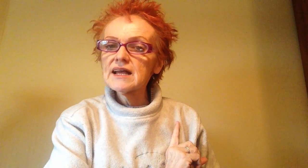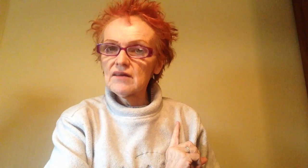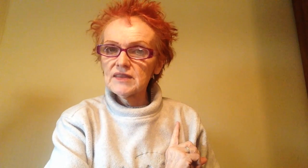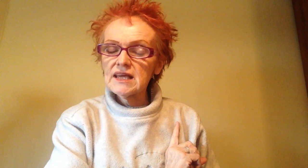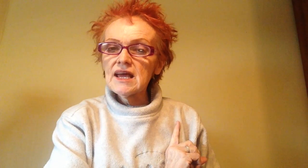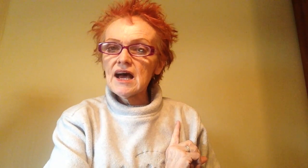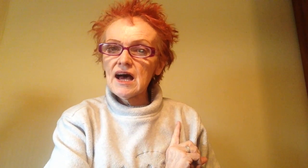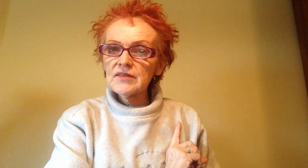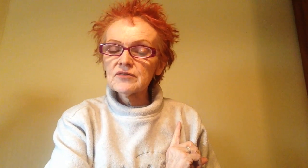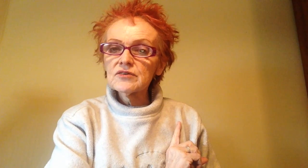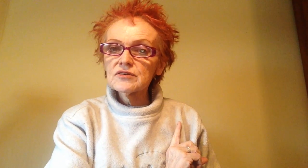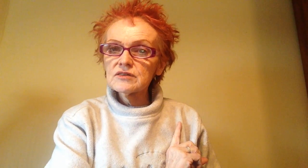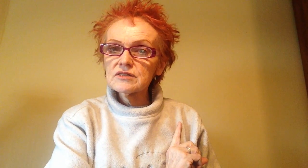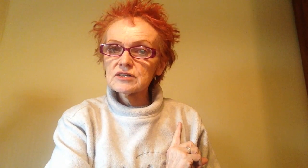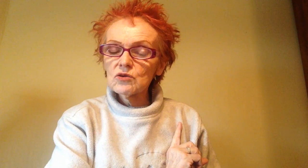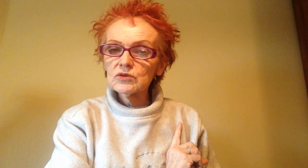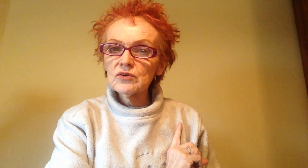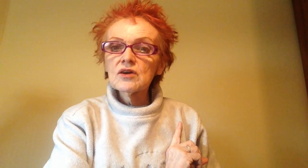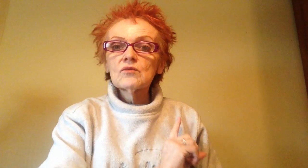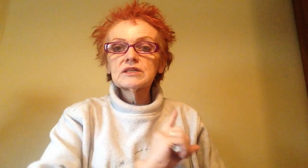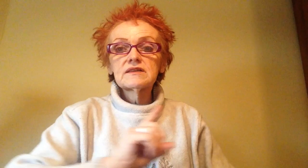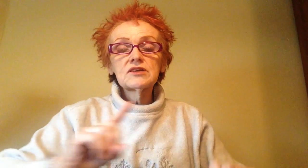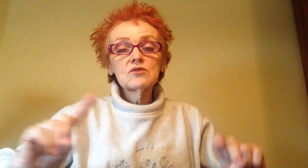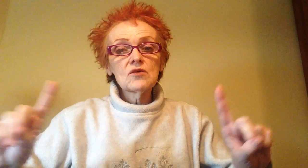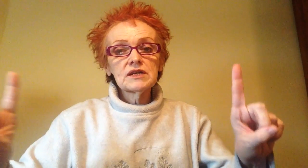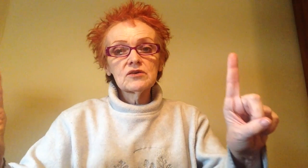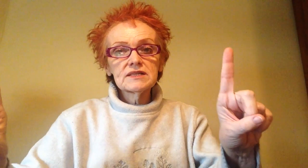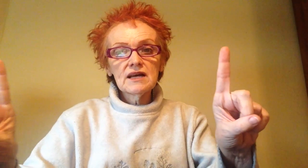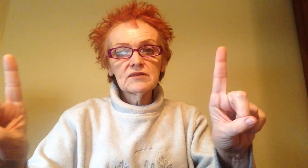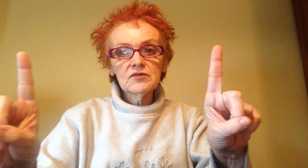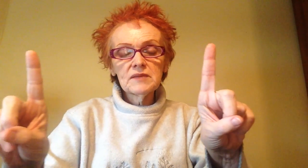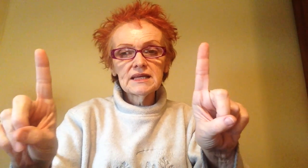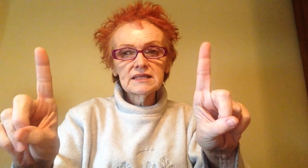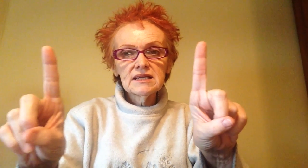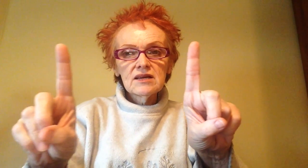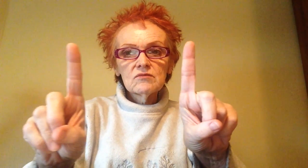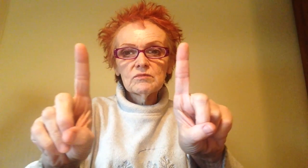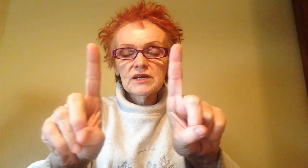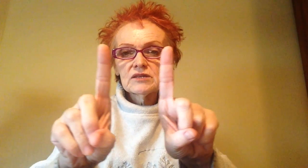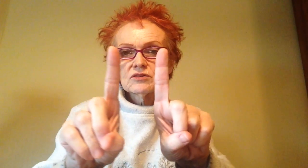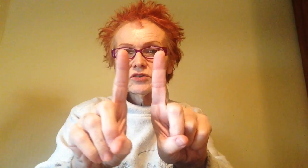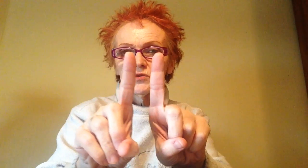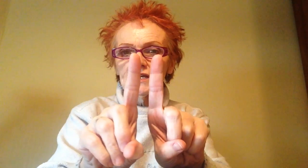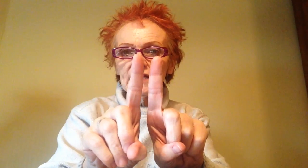of the other shoulder. Then you already know the sign for meet, bringing those two